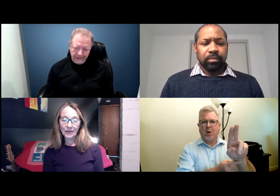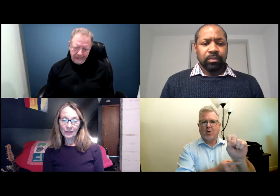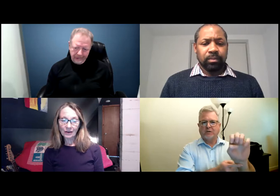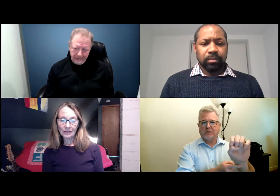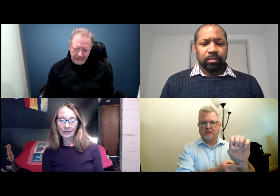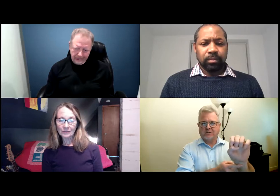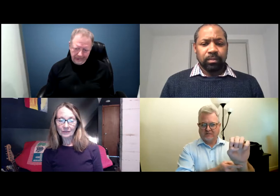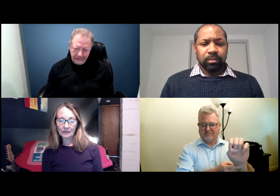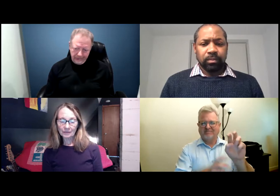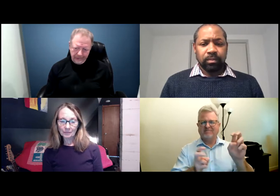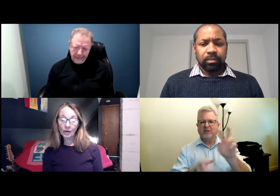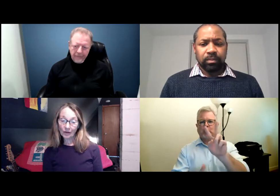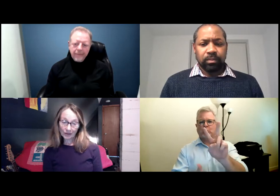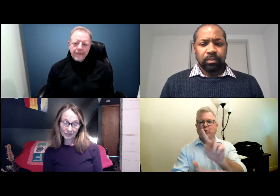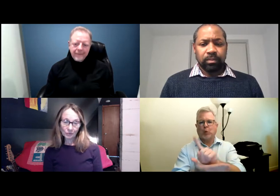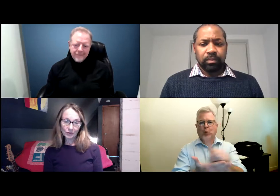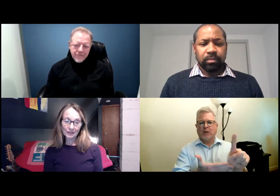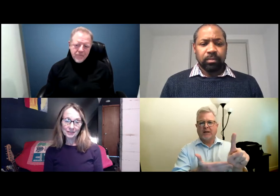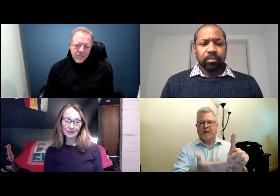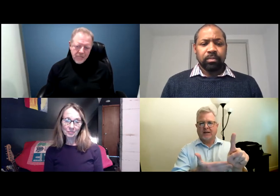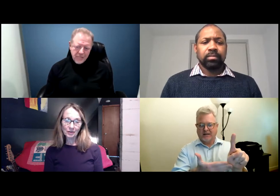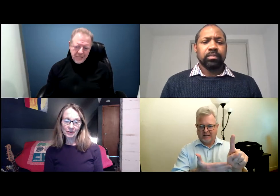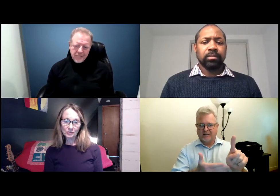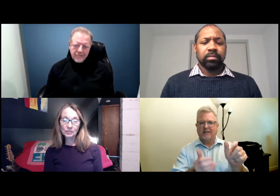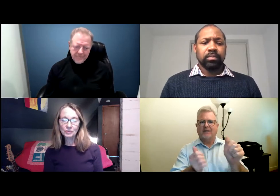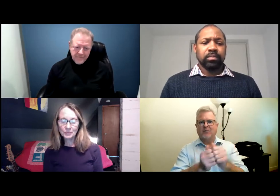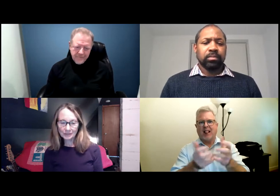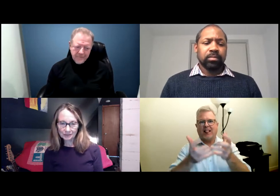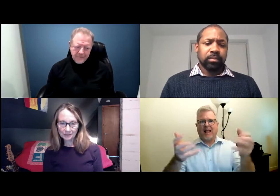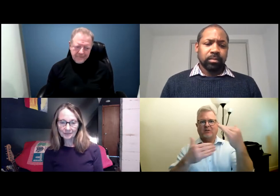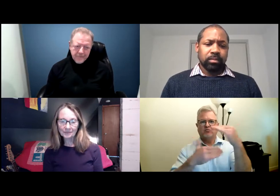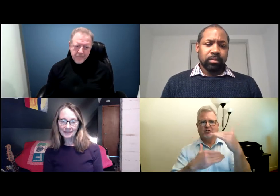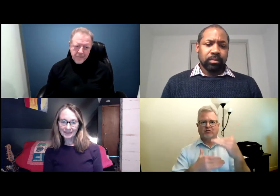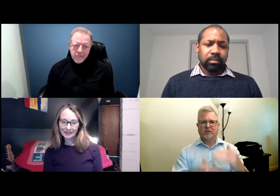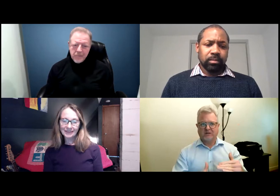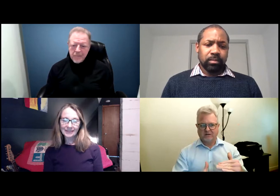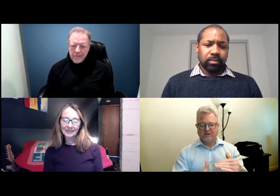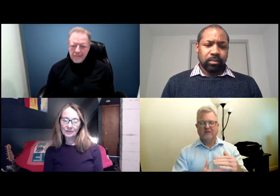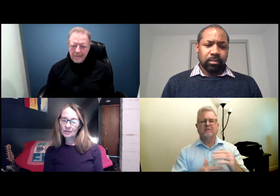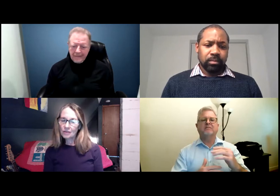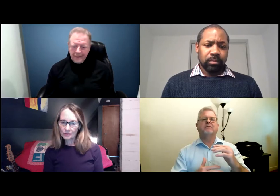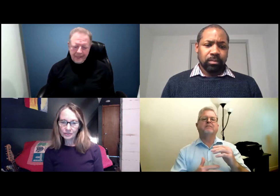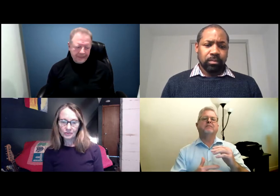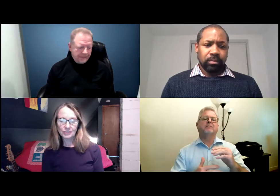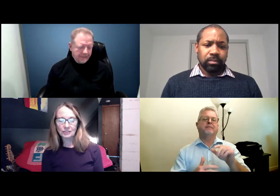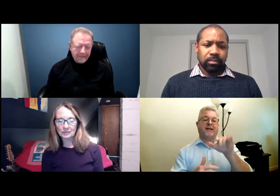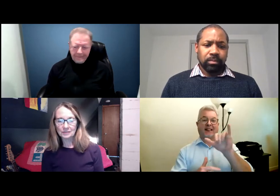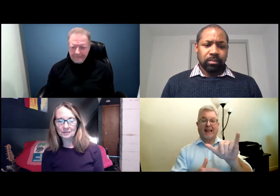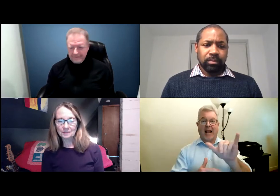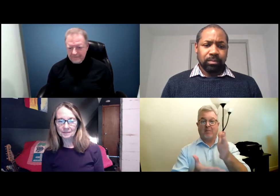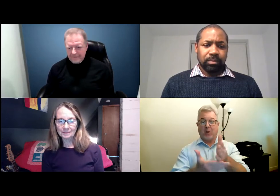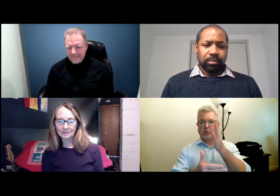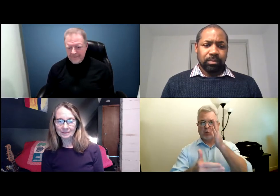Now we are on pause. Rhode Island is on pause for 2 weeks. there are a lot of